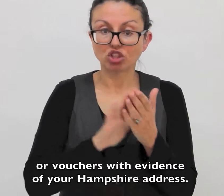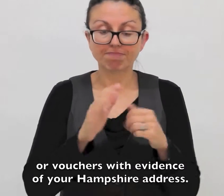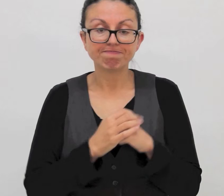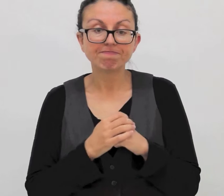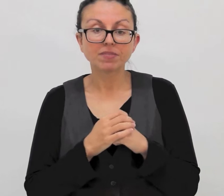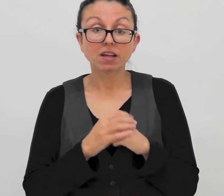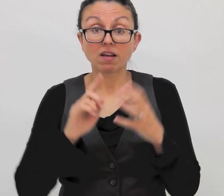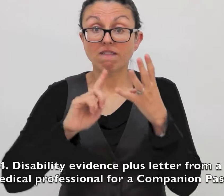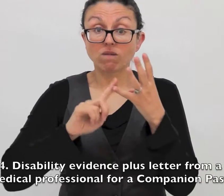Hampshire address.